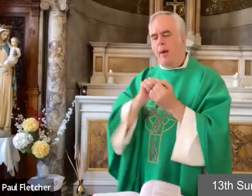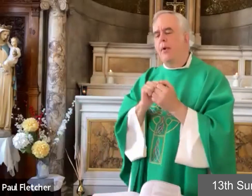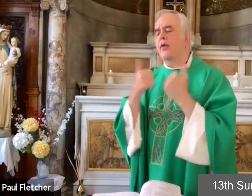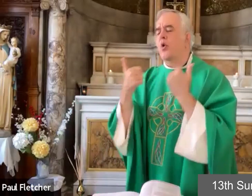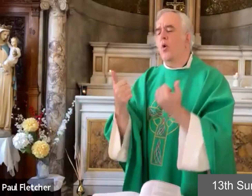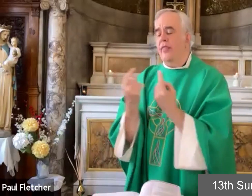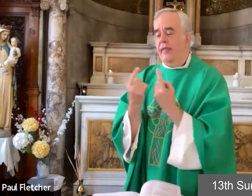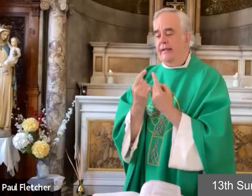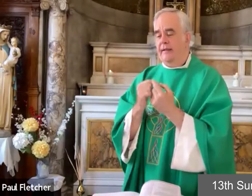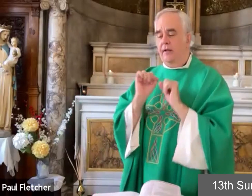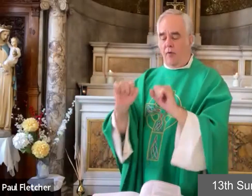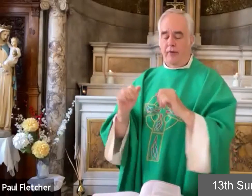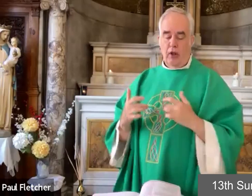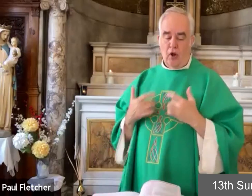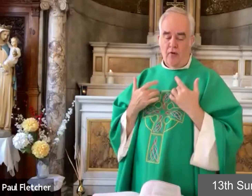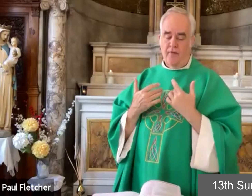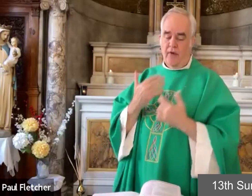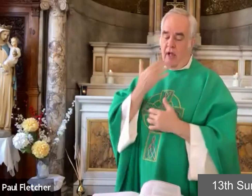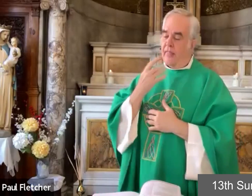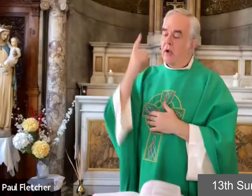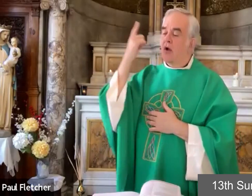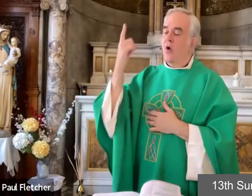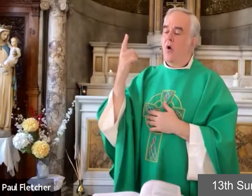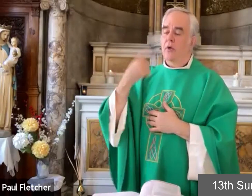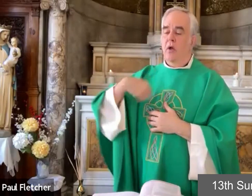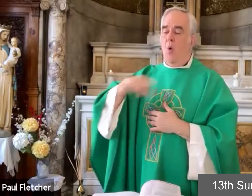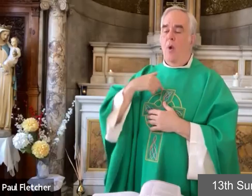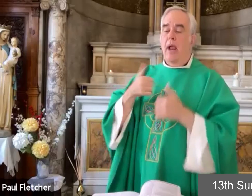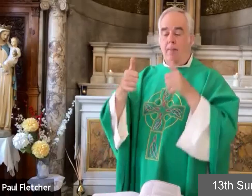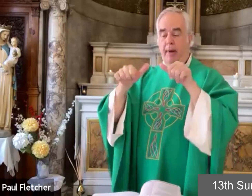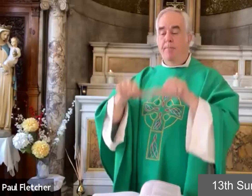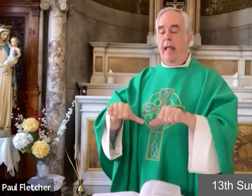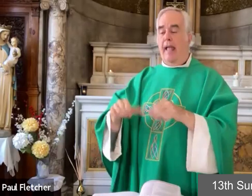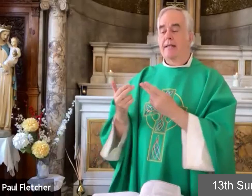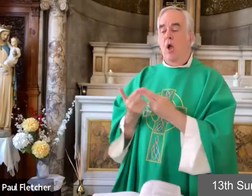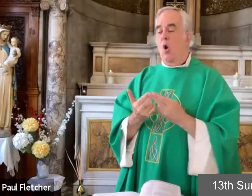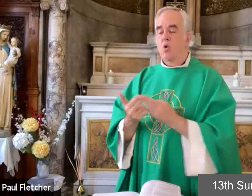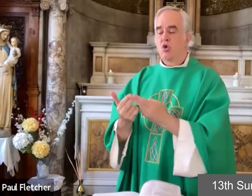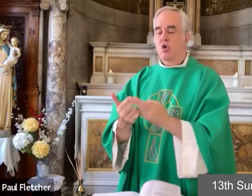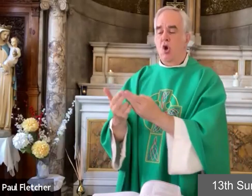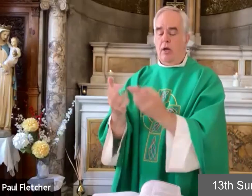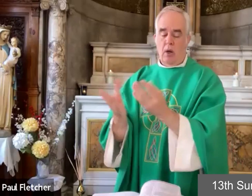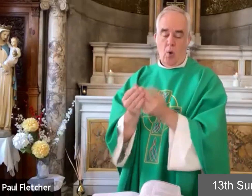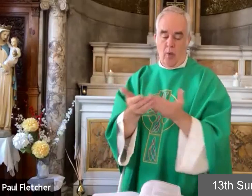remember the good things of their life. Thanking God, we have been blessed to journey with